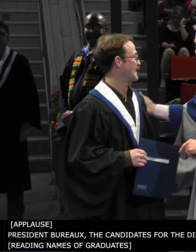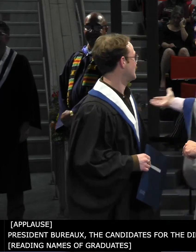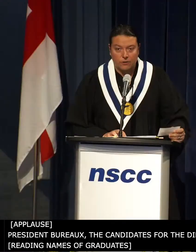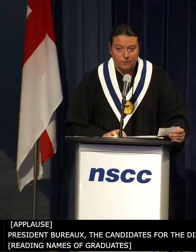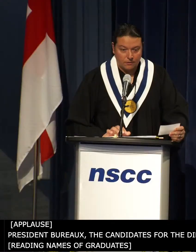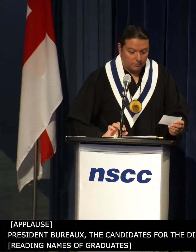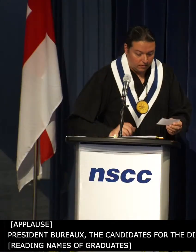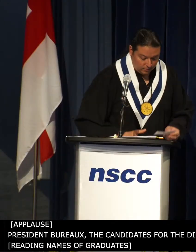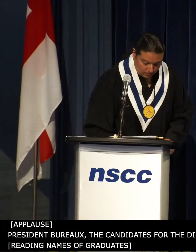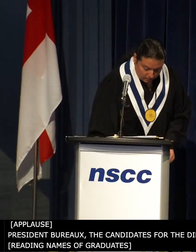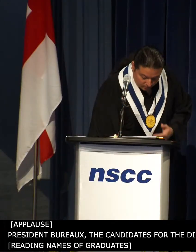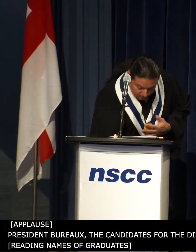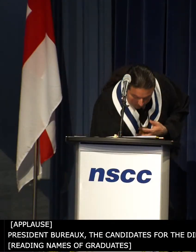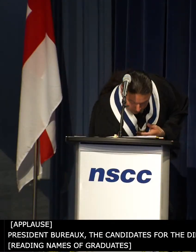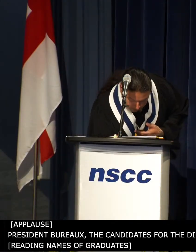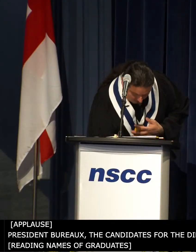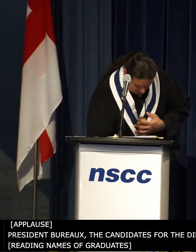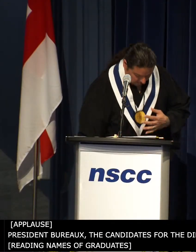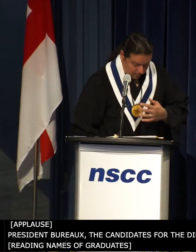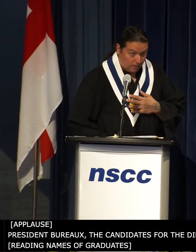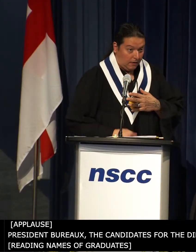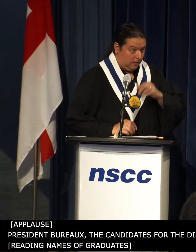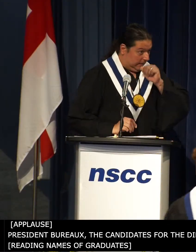Colin Colbers.